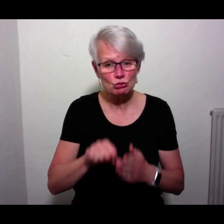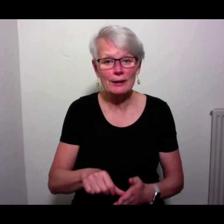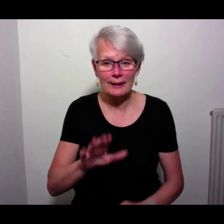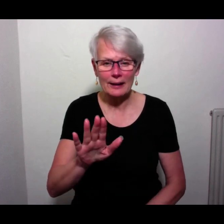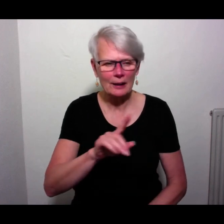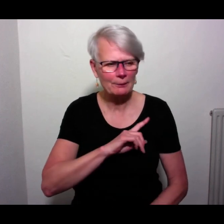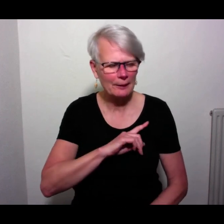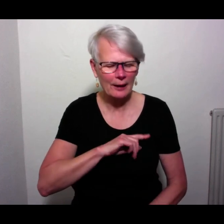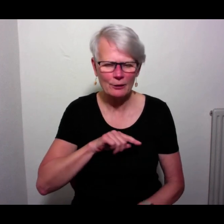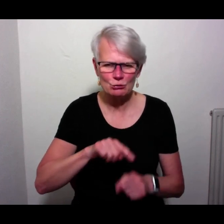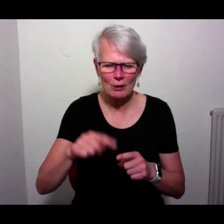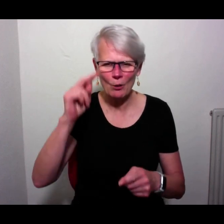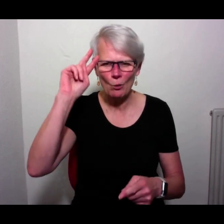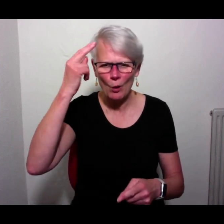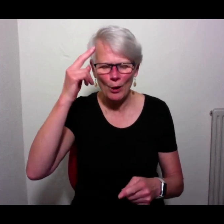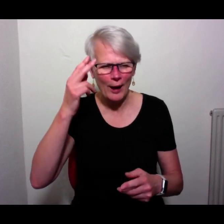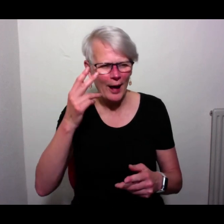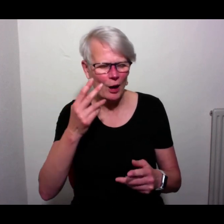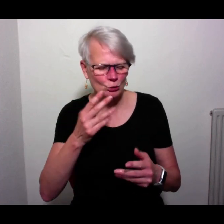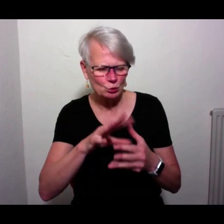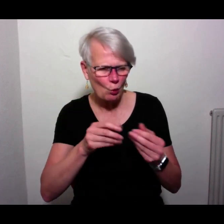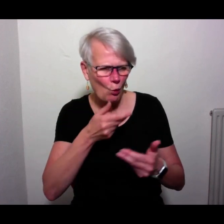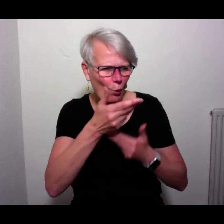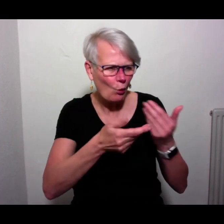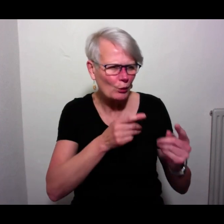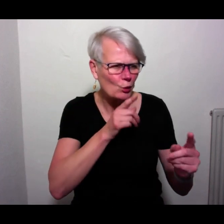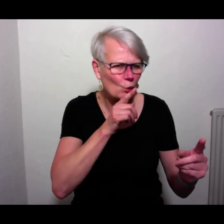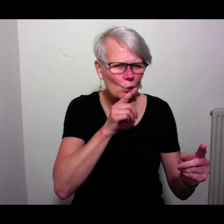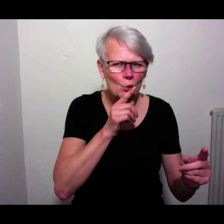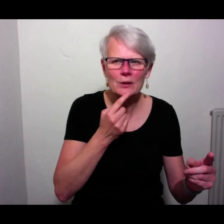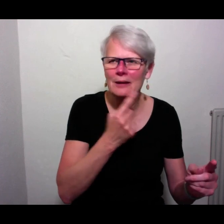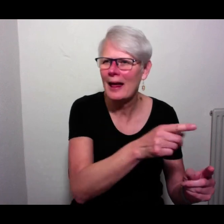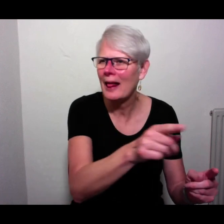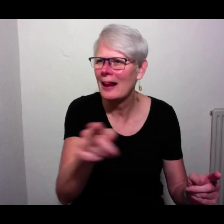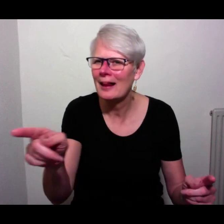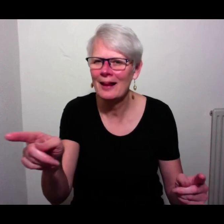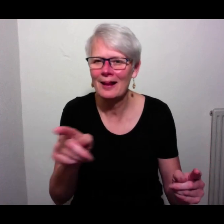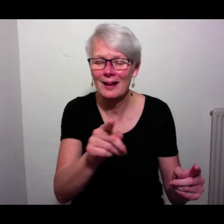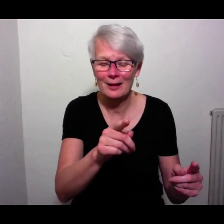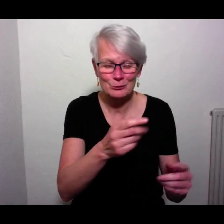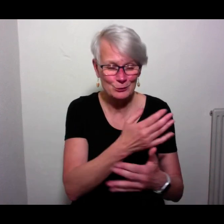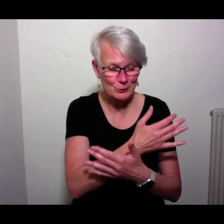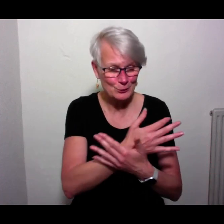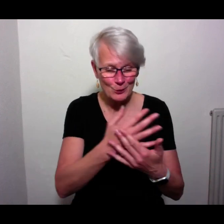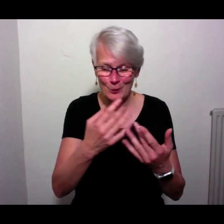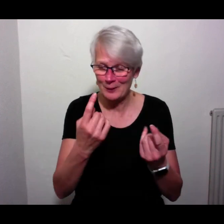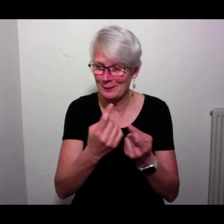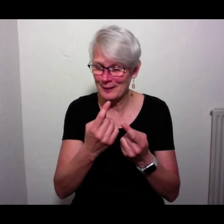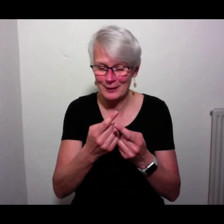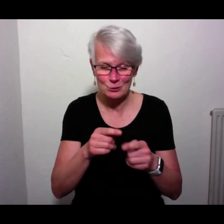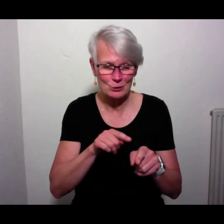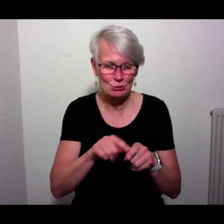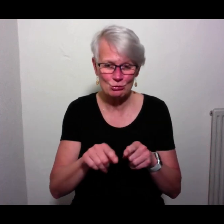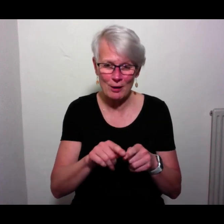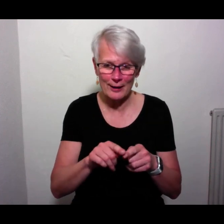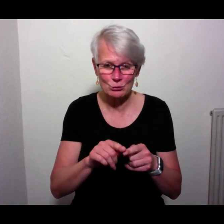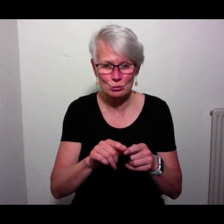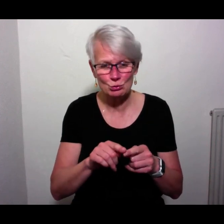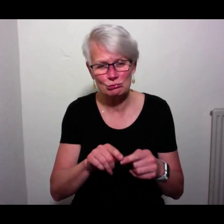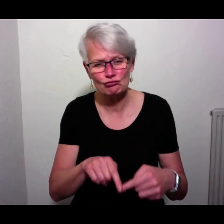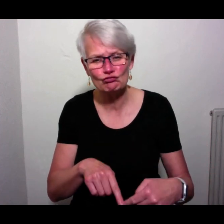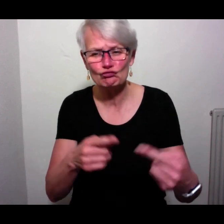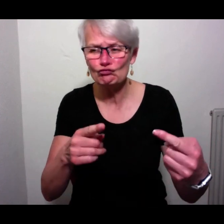woman because you're always trying to work out which story to tell and to whom. So many things that we try to counter,